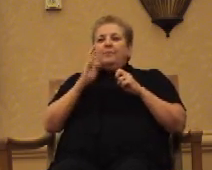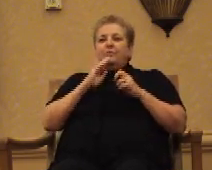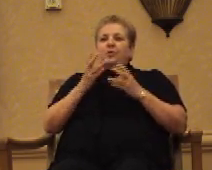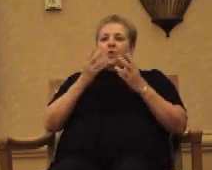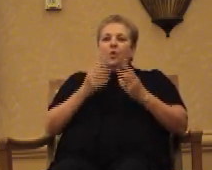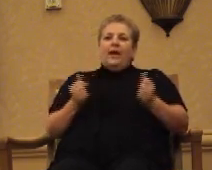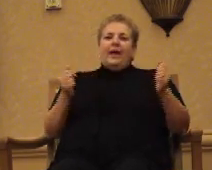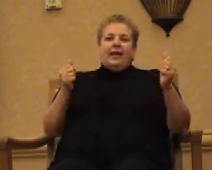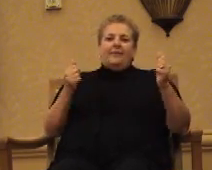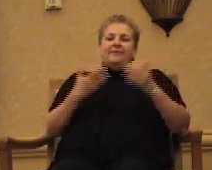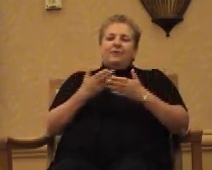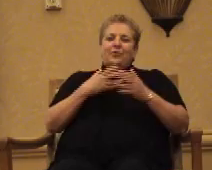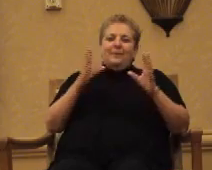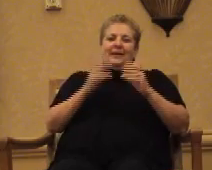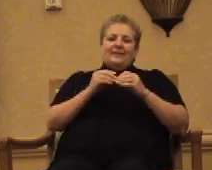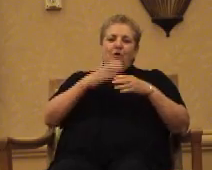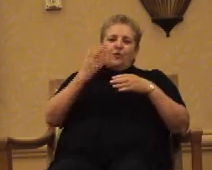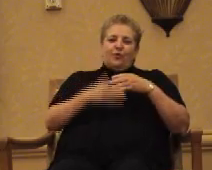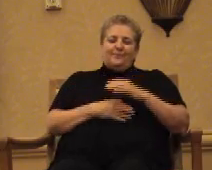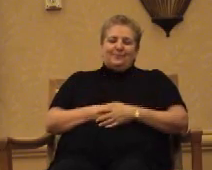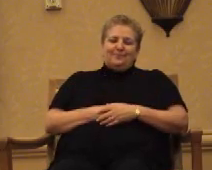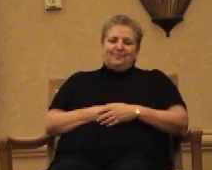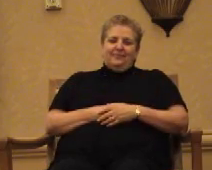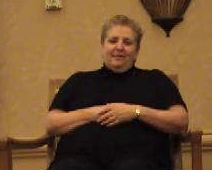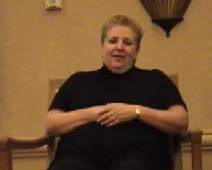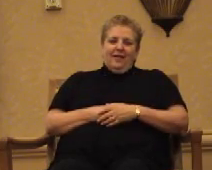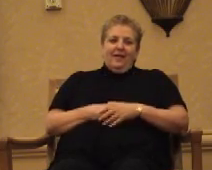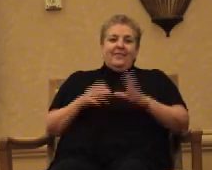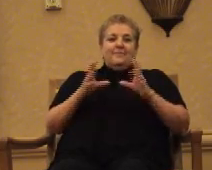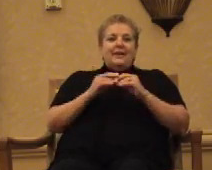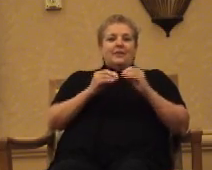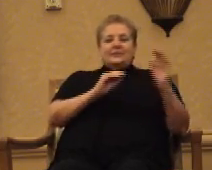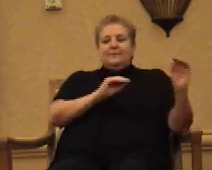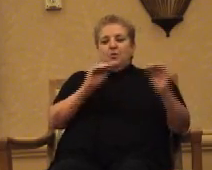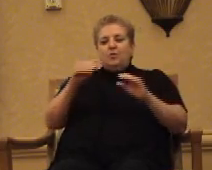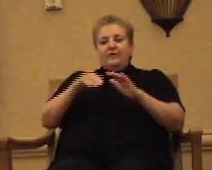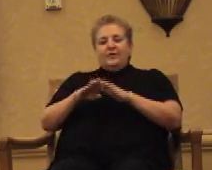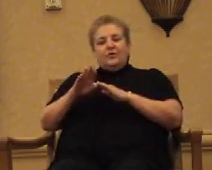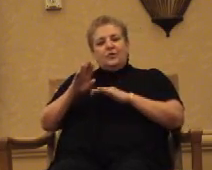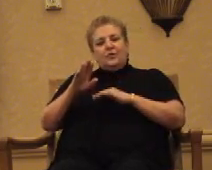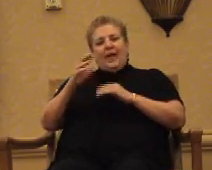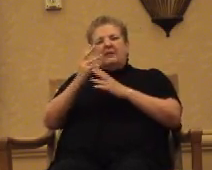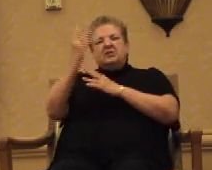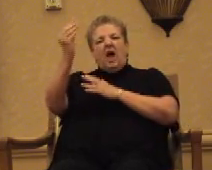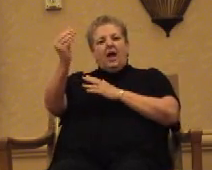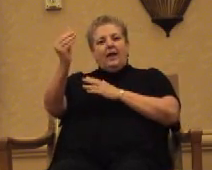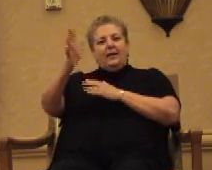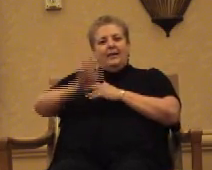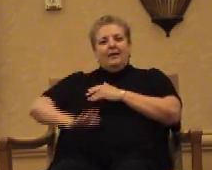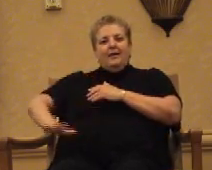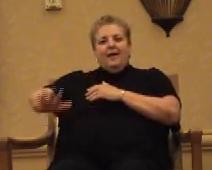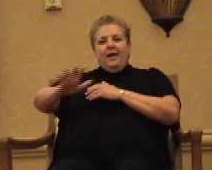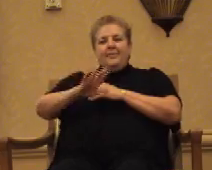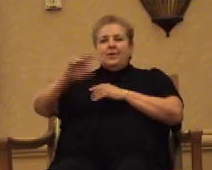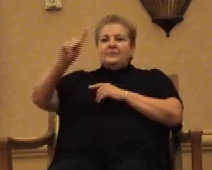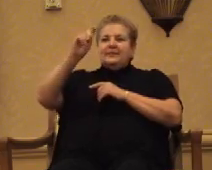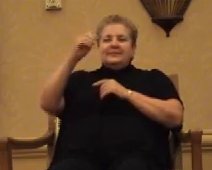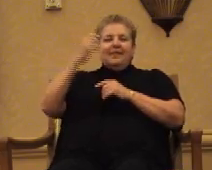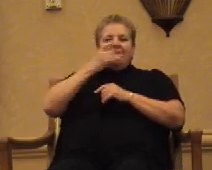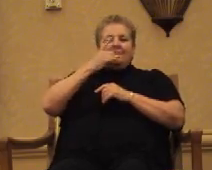over. They've moved the meeting into a courtyard. There was just a light on the speaker, and I sat there, and